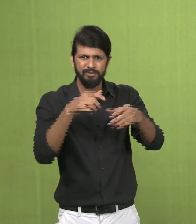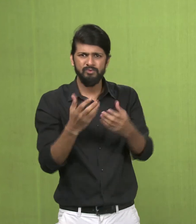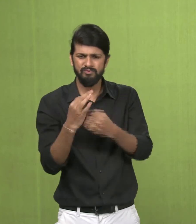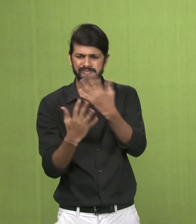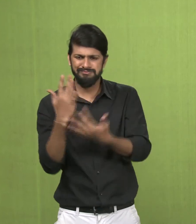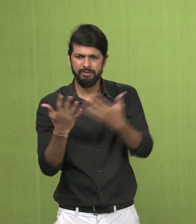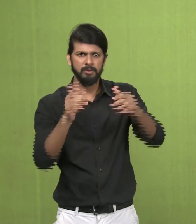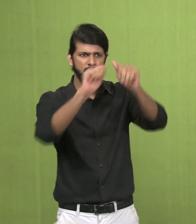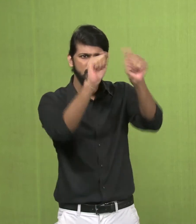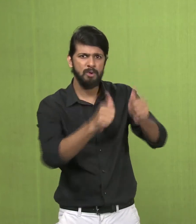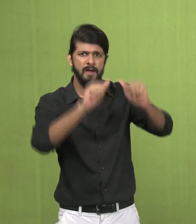sculptures.